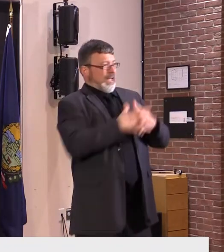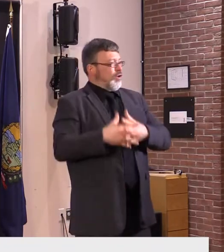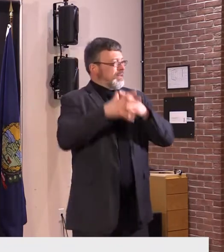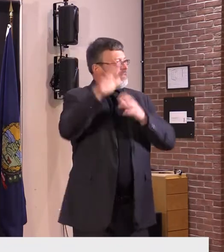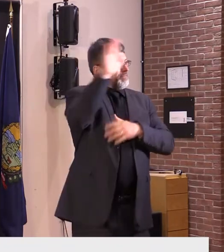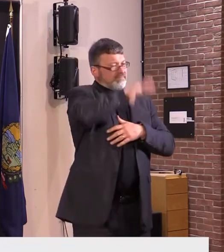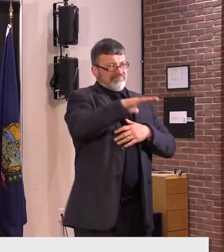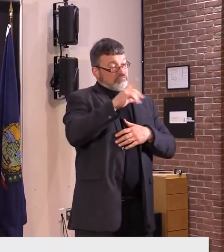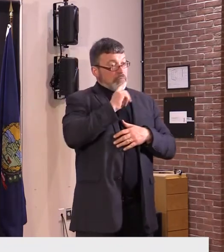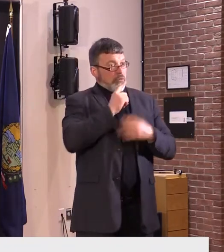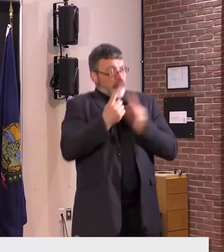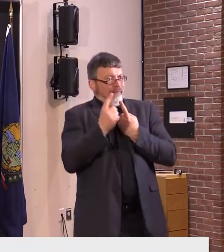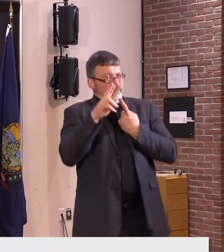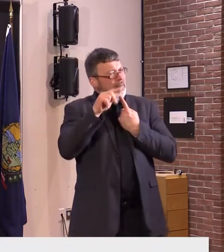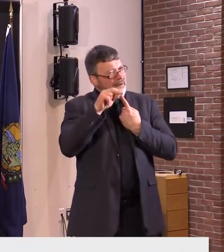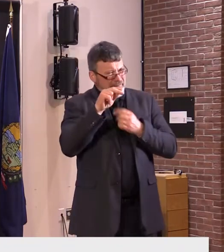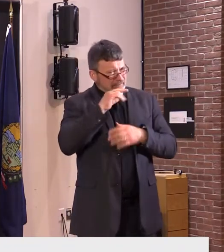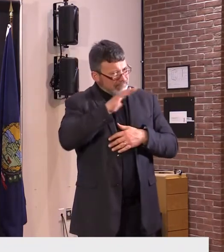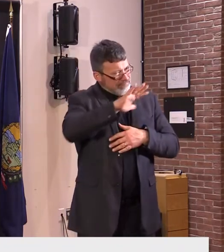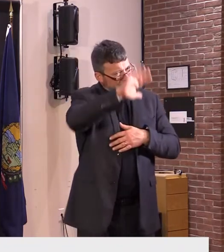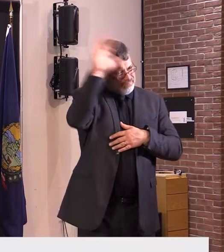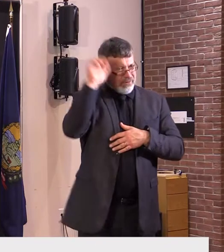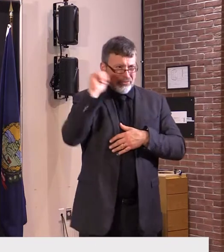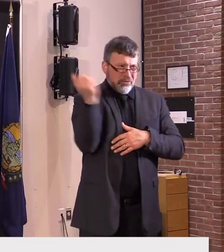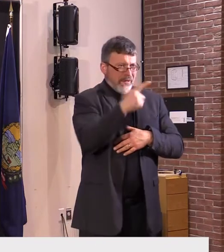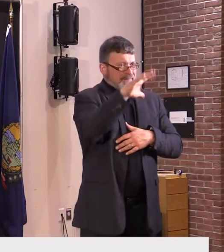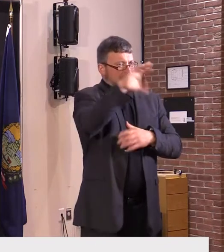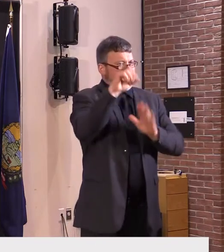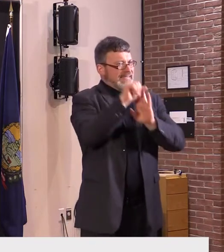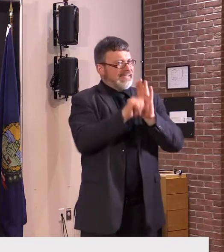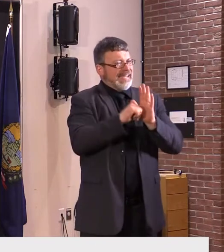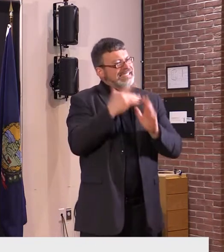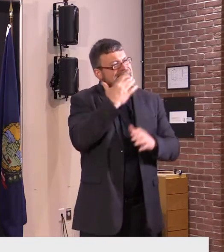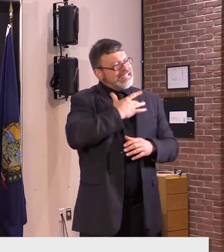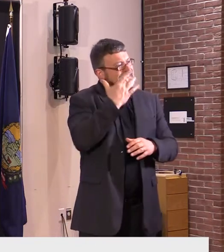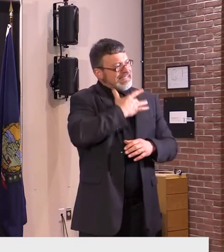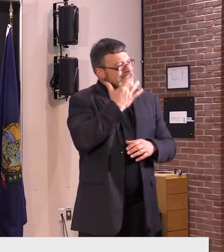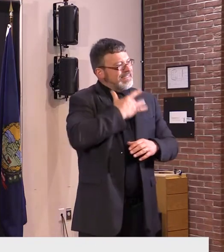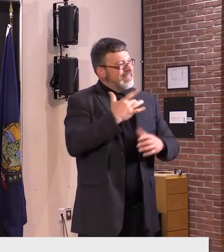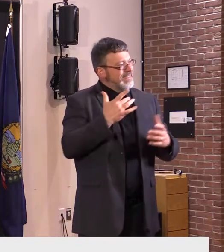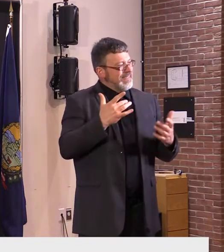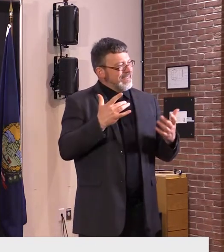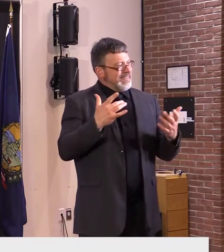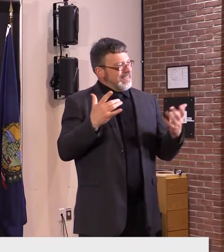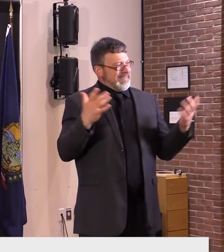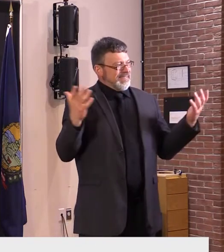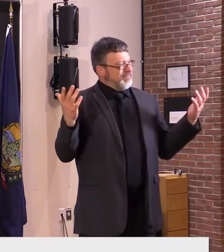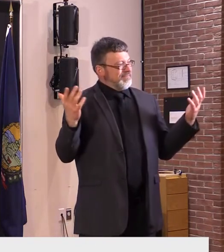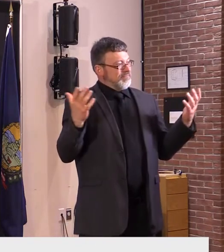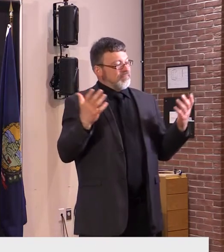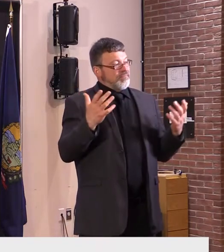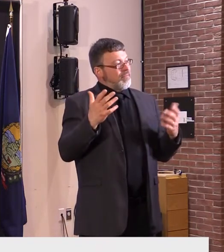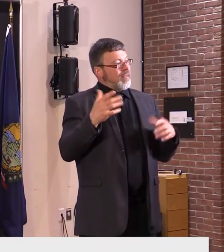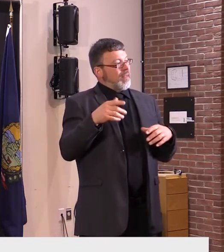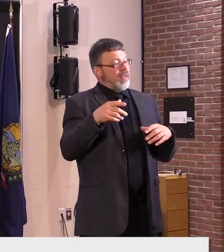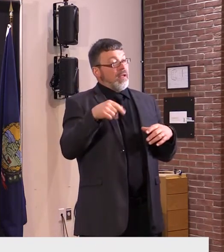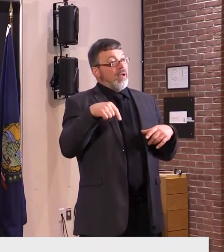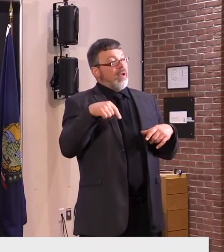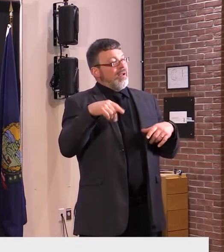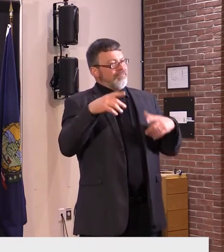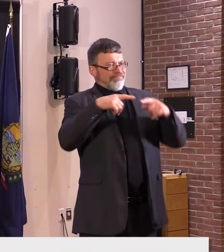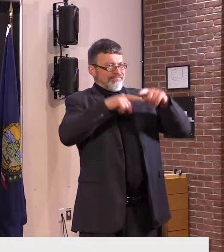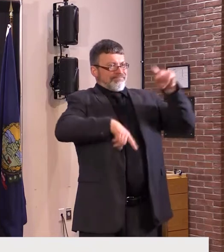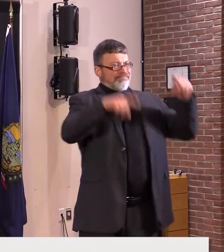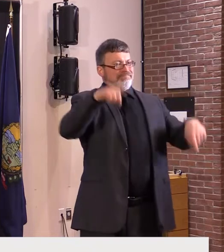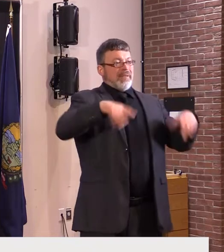noticed is that around the country, it all depends on where you are. It's not a consistent theme in every town